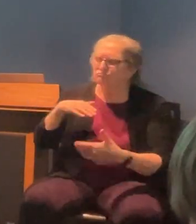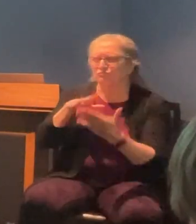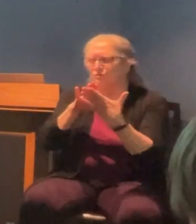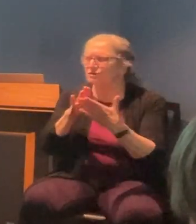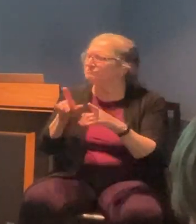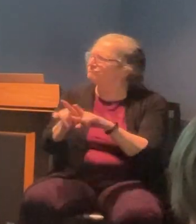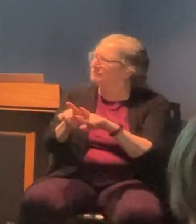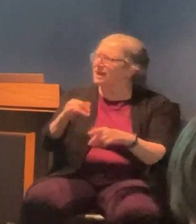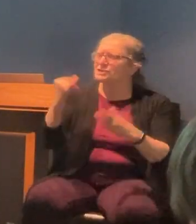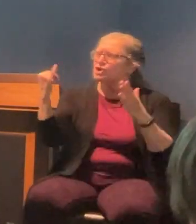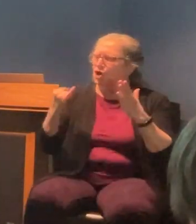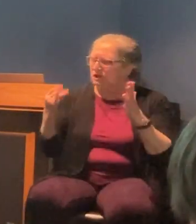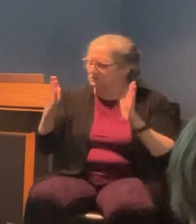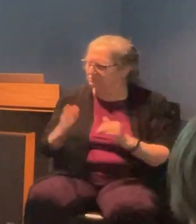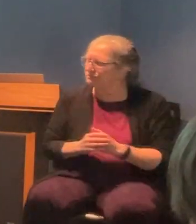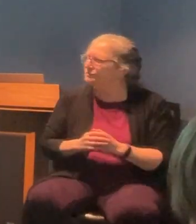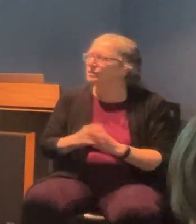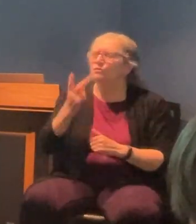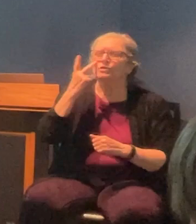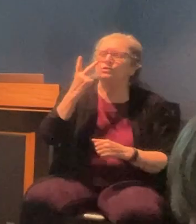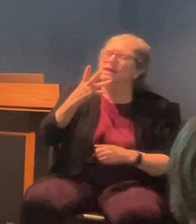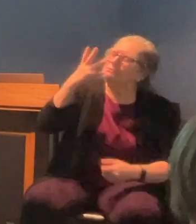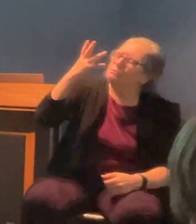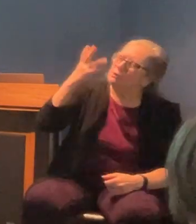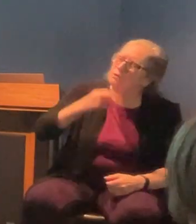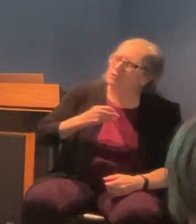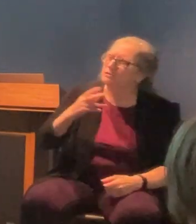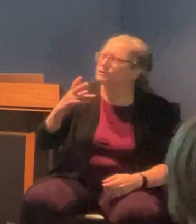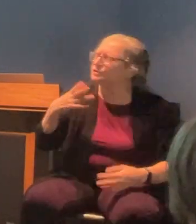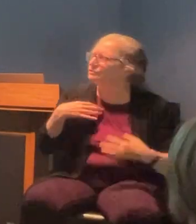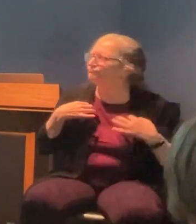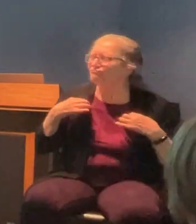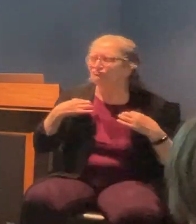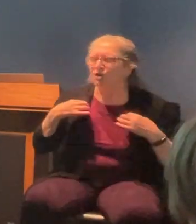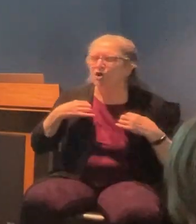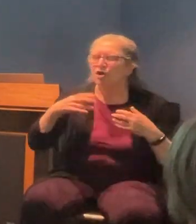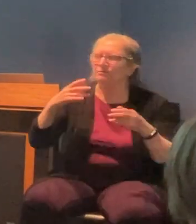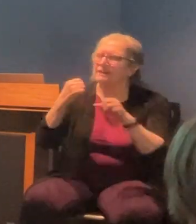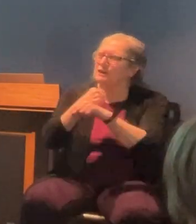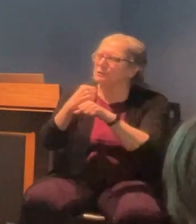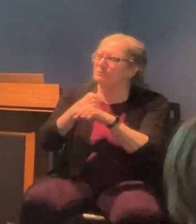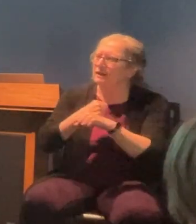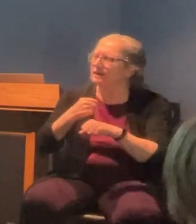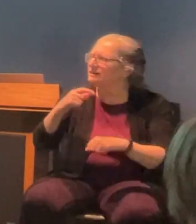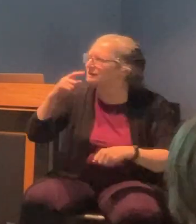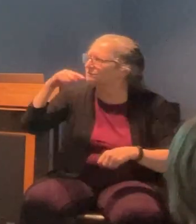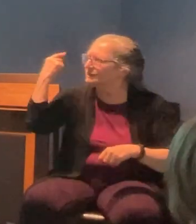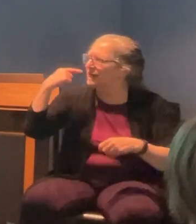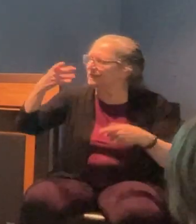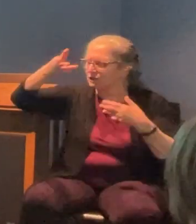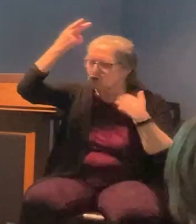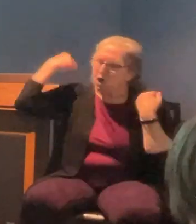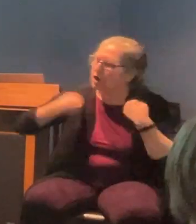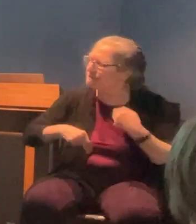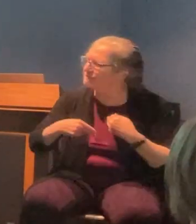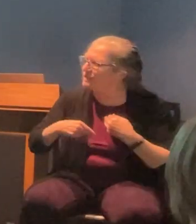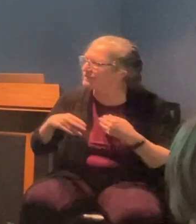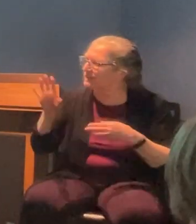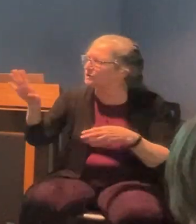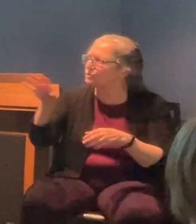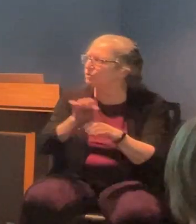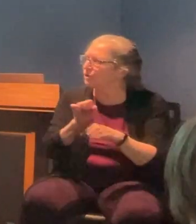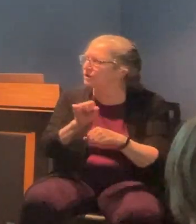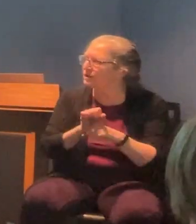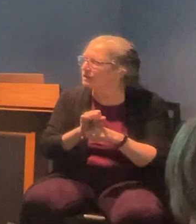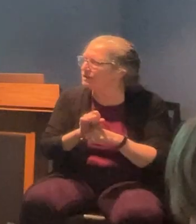and we saw that beautiful garment that you created, which that black scarf, is that correct? That's your work?